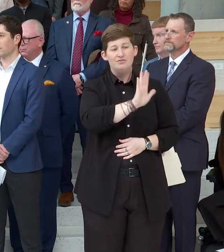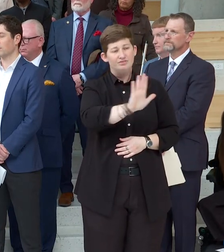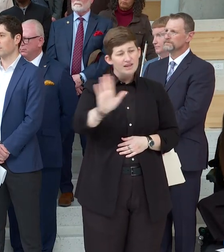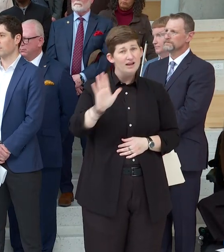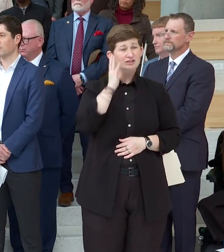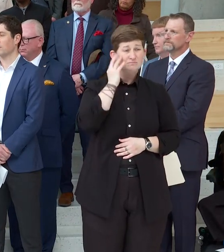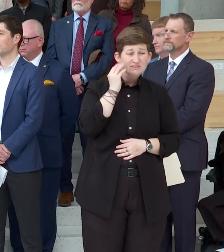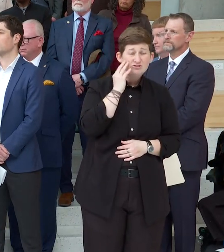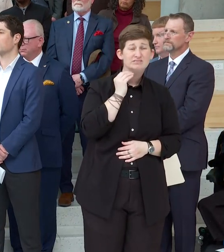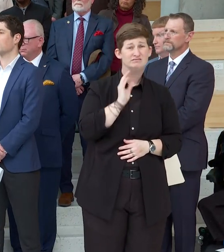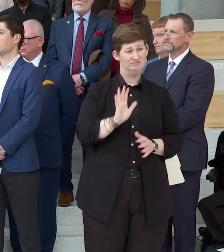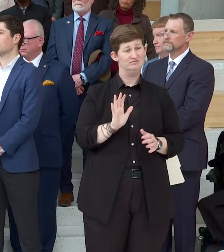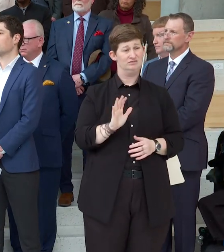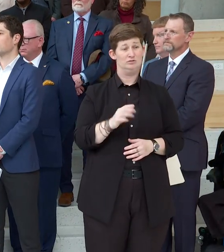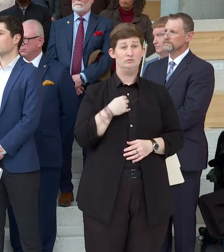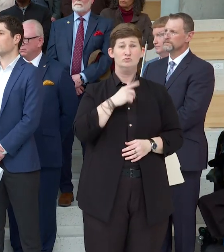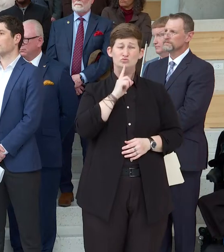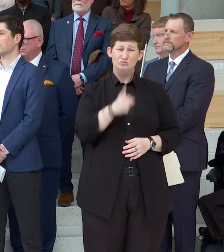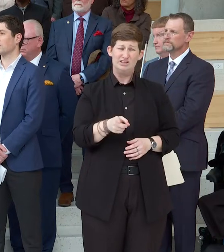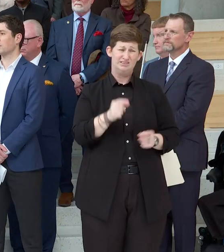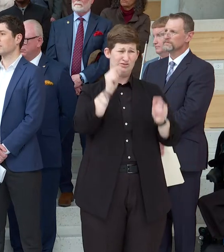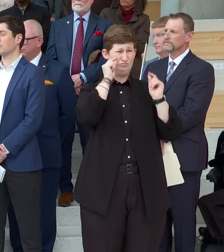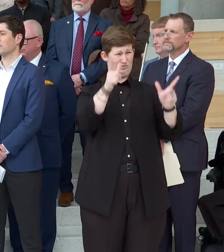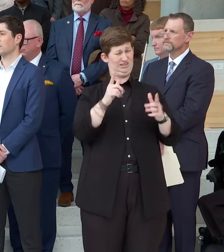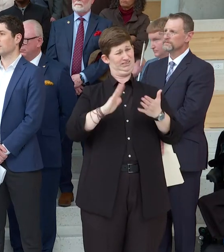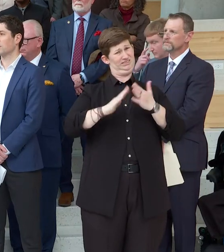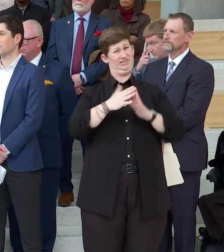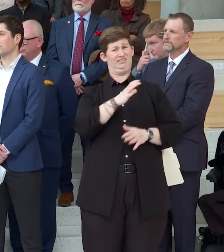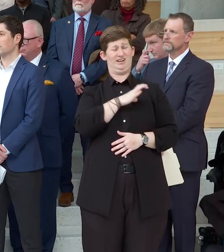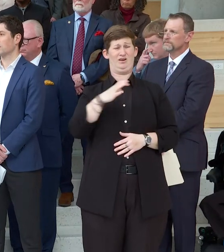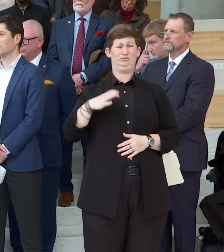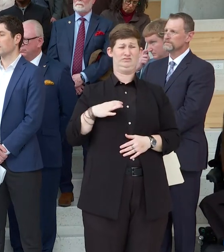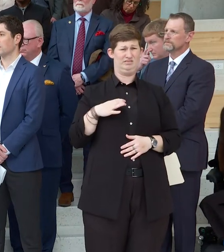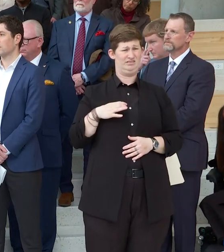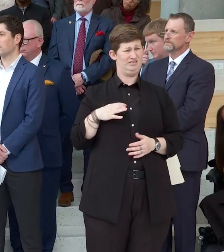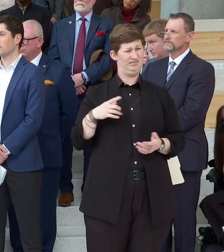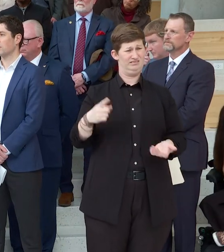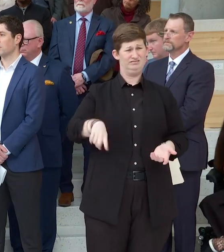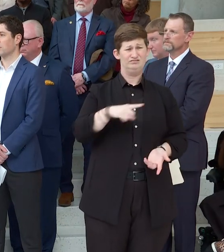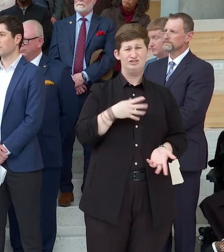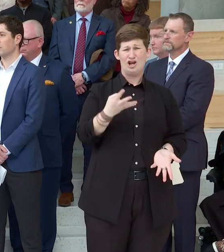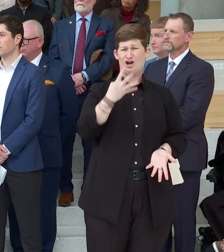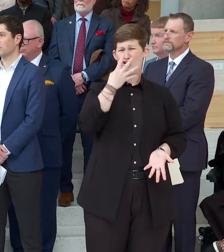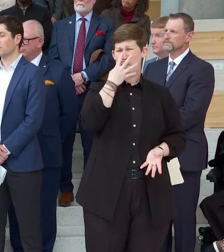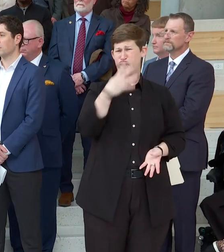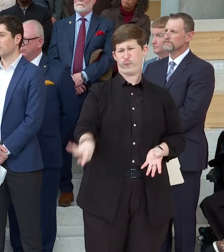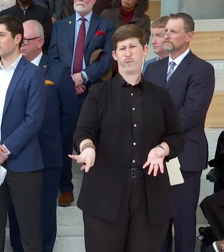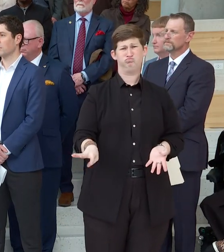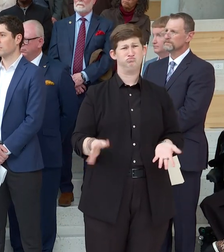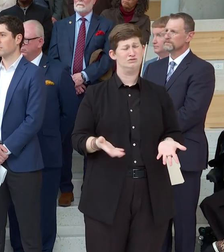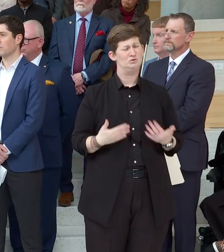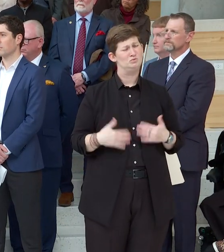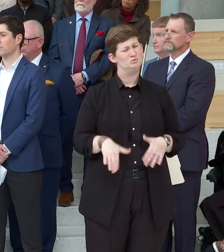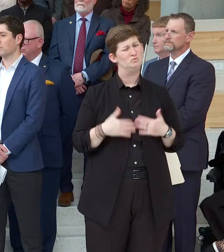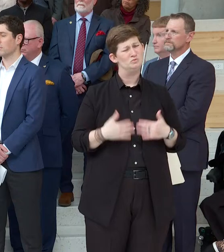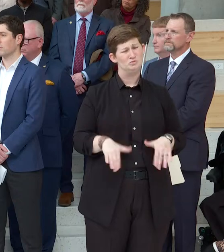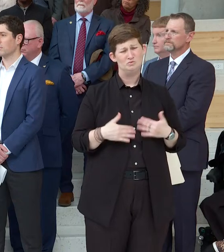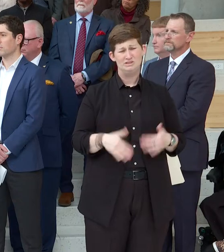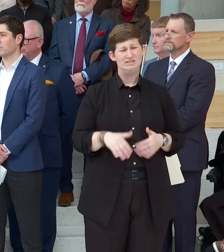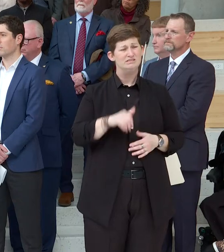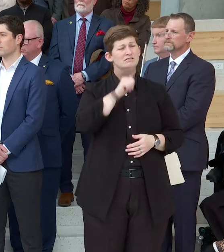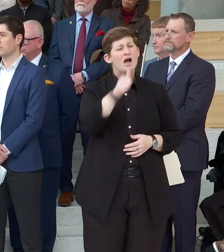surprised that the city council or some council members were not willing just to